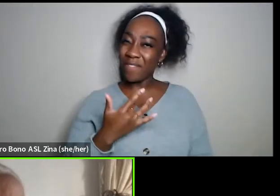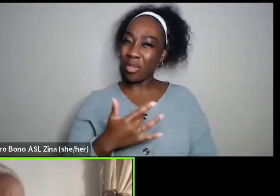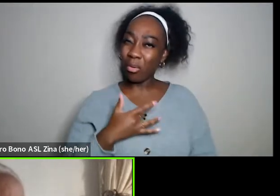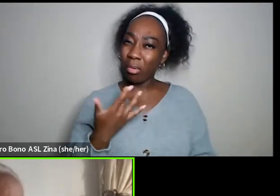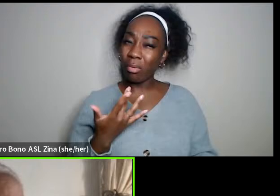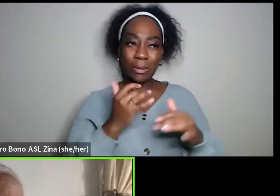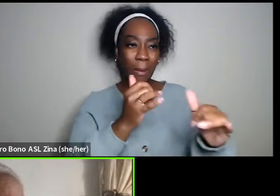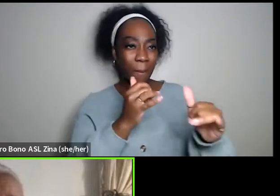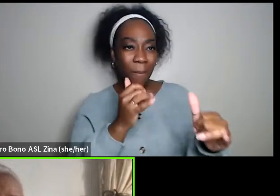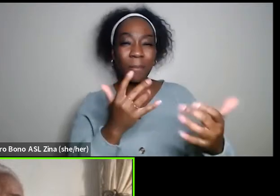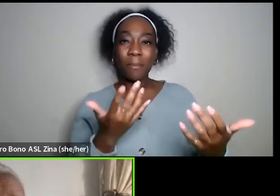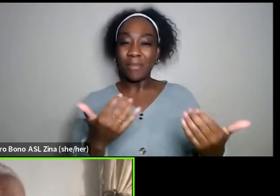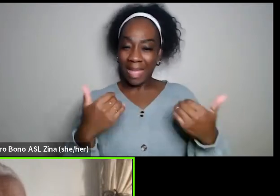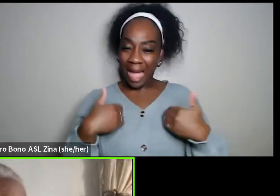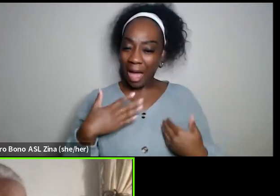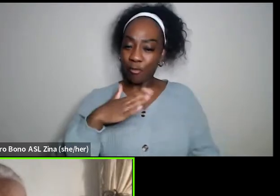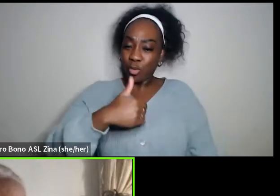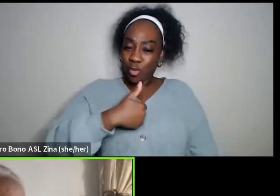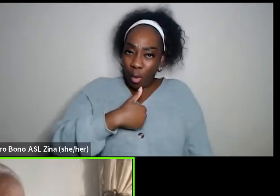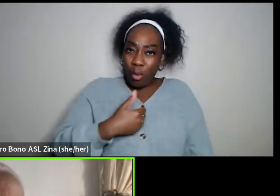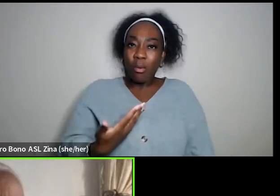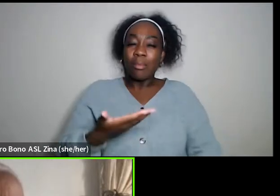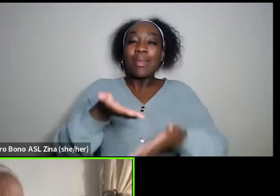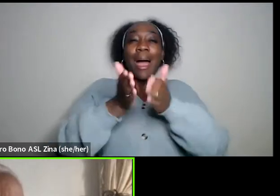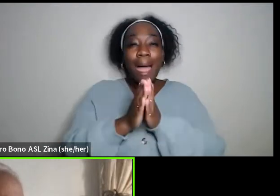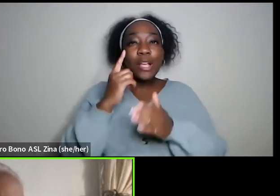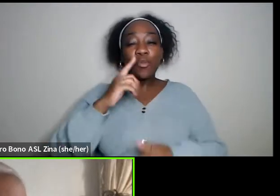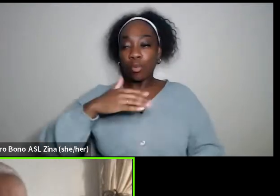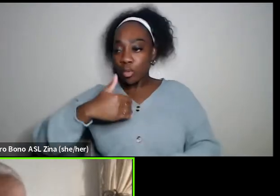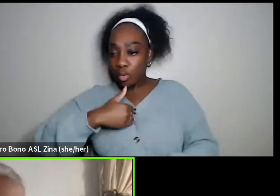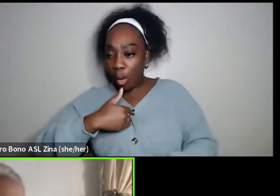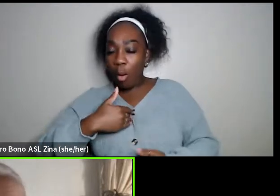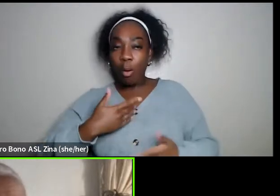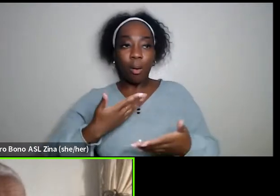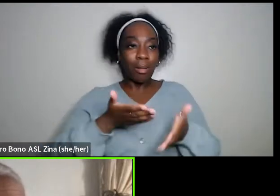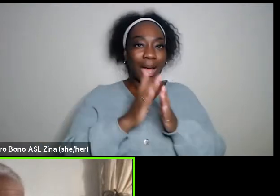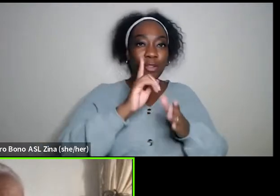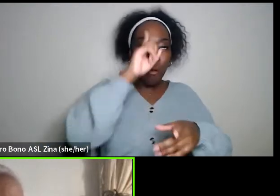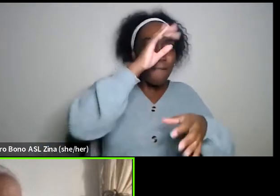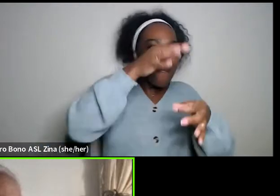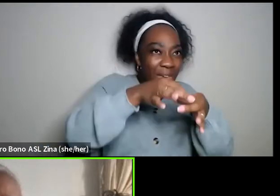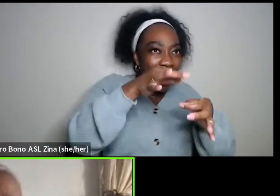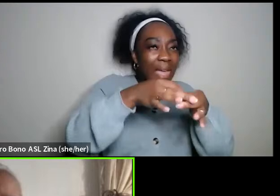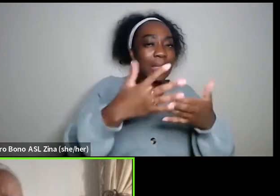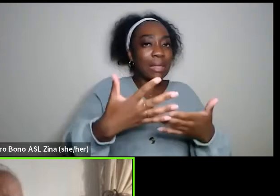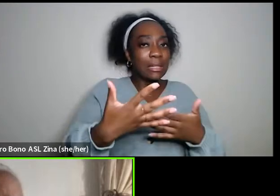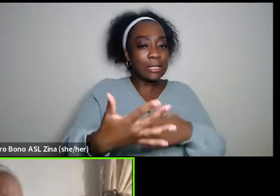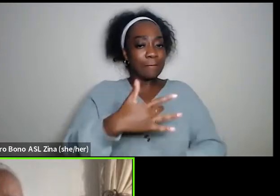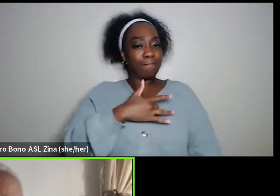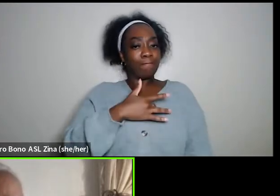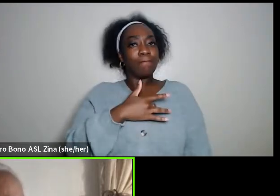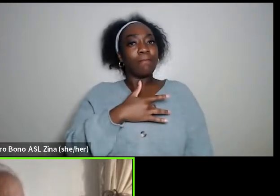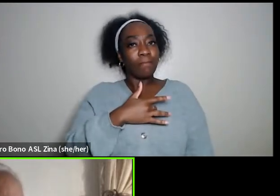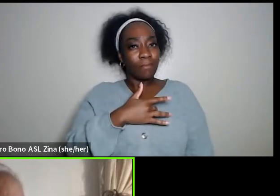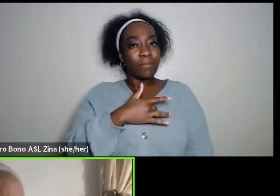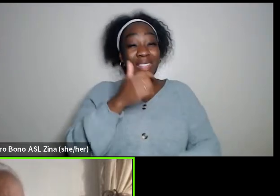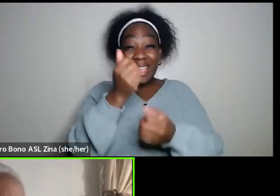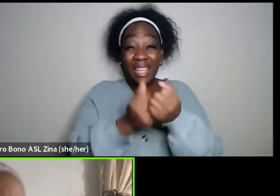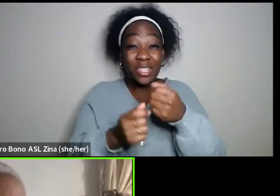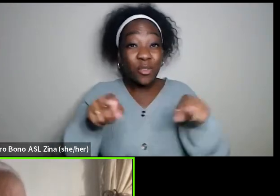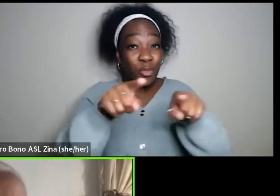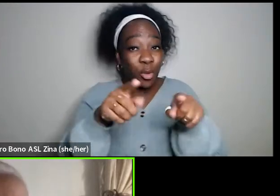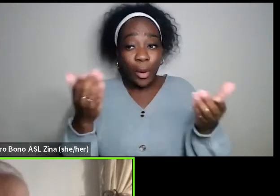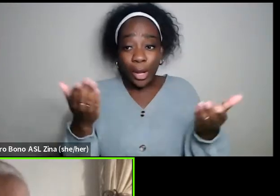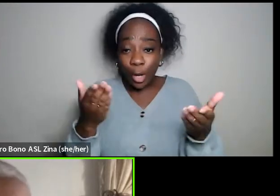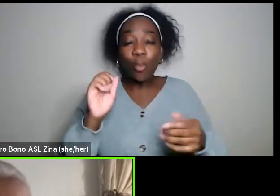for the spirit and faith to come into you, so that you know that each of us is just here. We're all just spirits moving around in